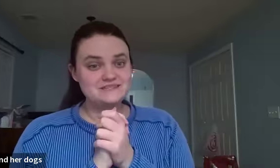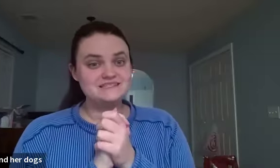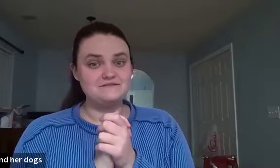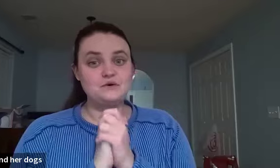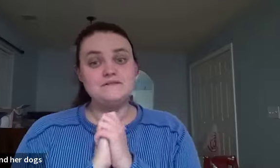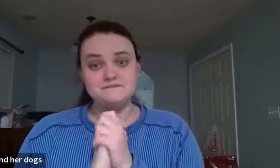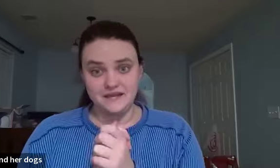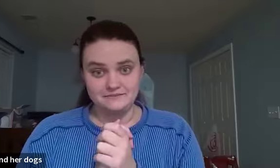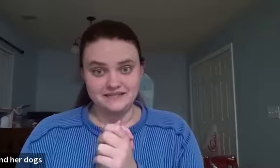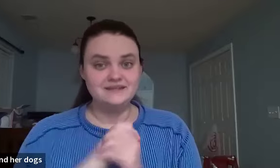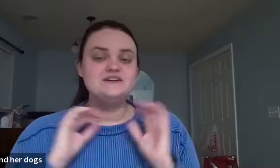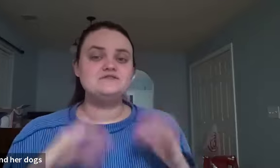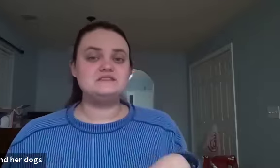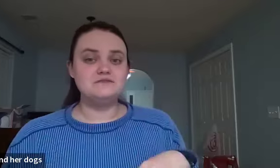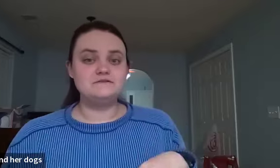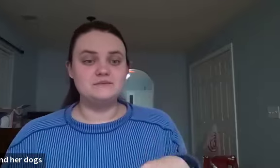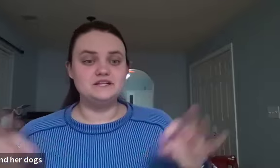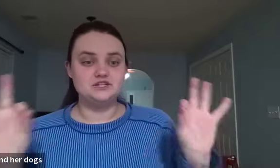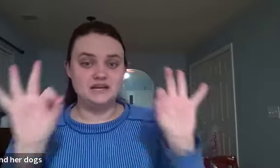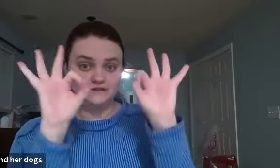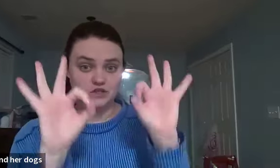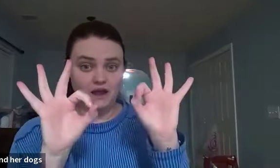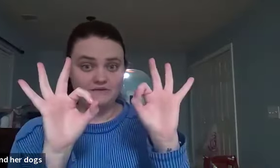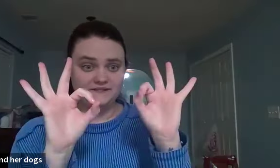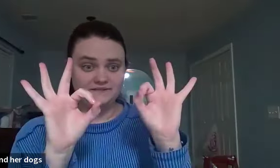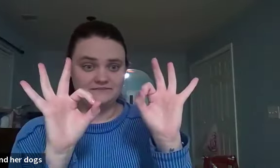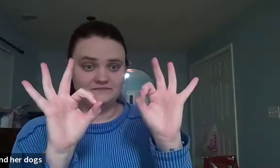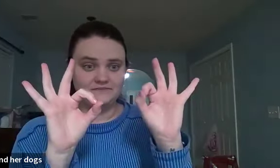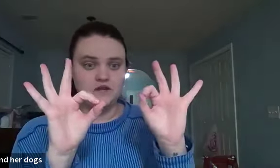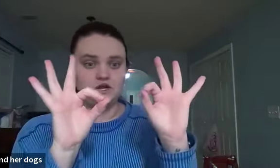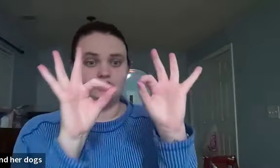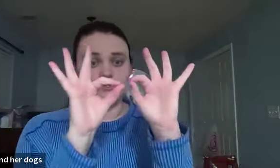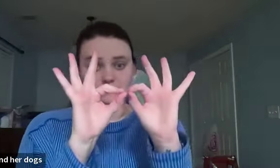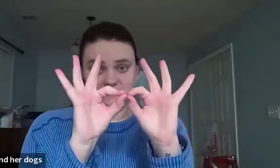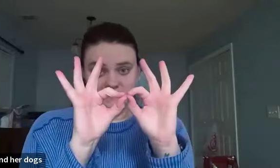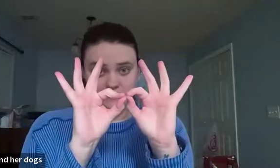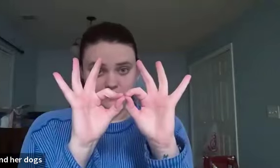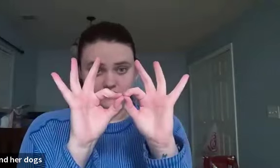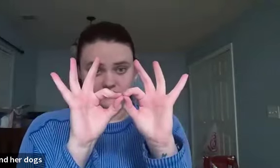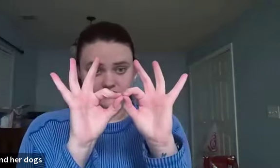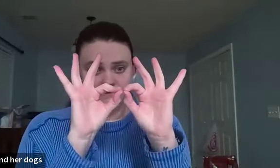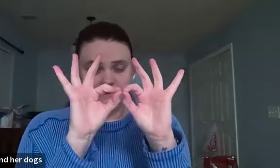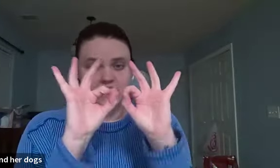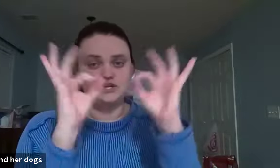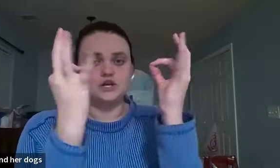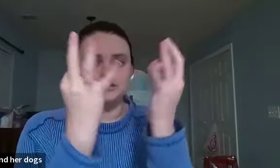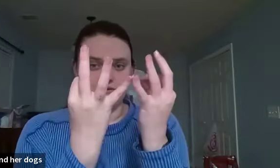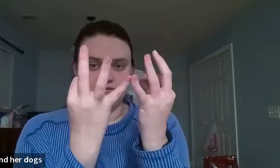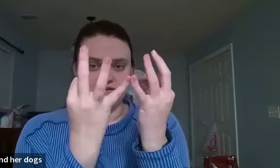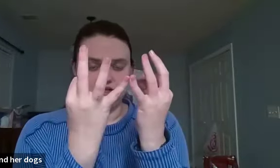do the sign for family. So the sign for family is you're going to have two F's. You're going to start them together and you're going to go to